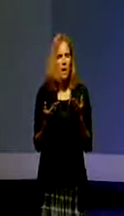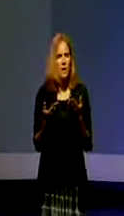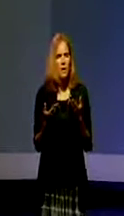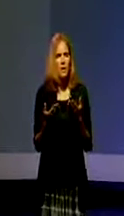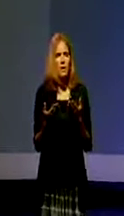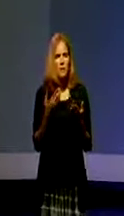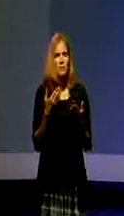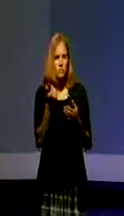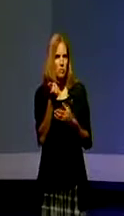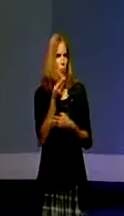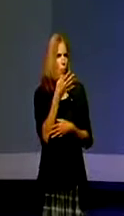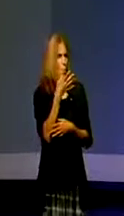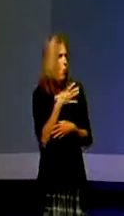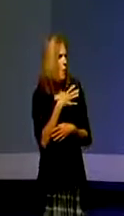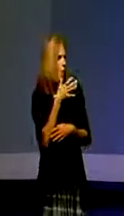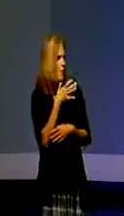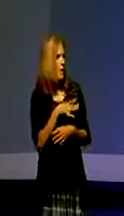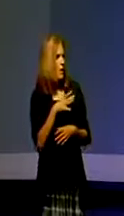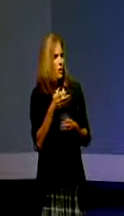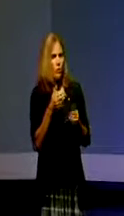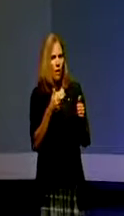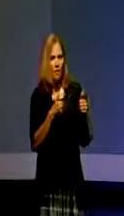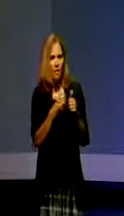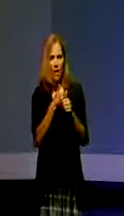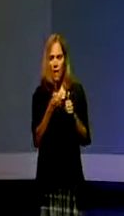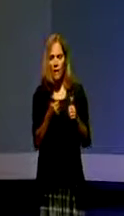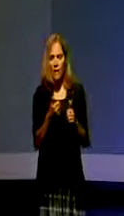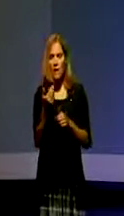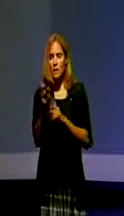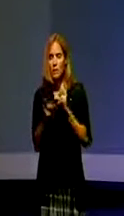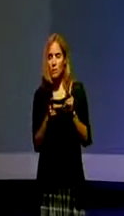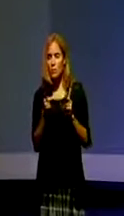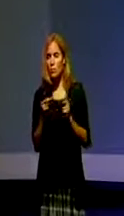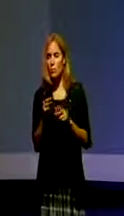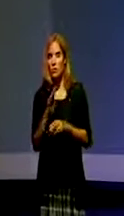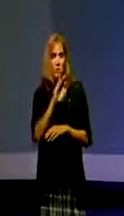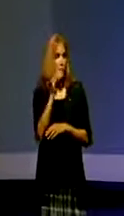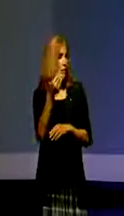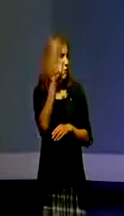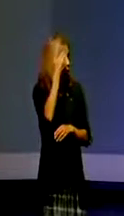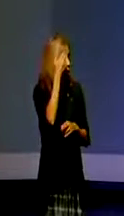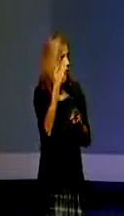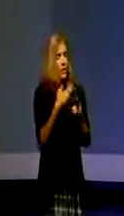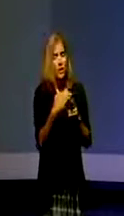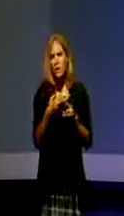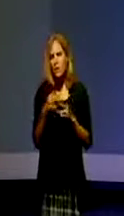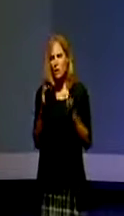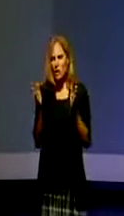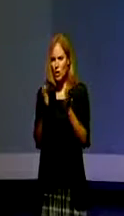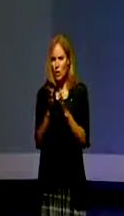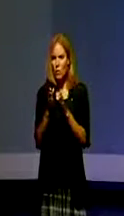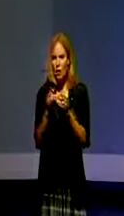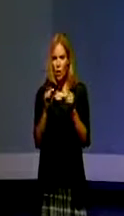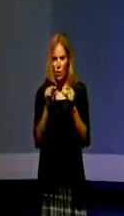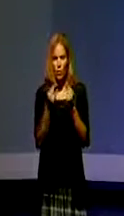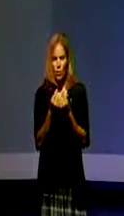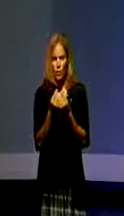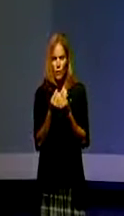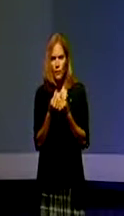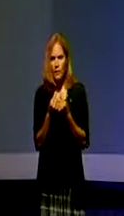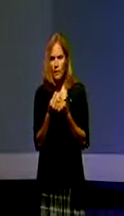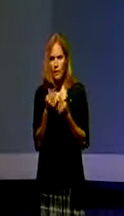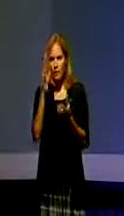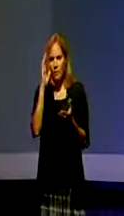good group of women who are also following around, some people that we'll never know their name, but it's a small ragtag group